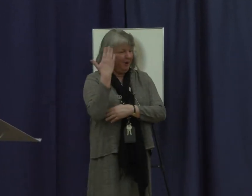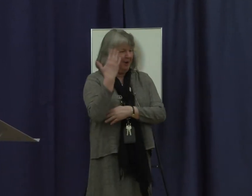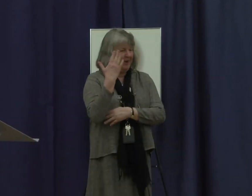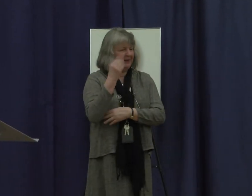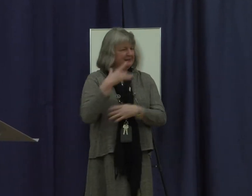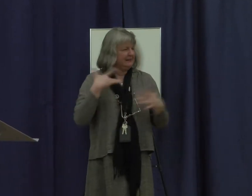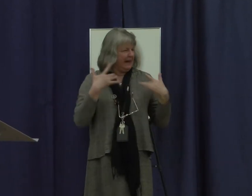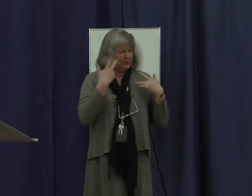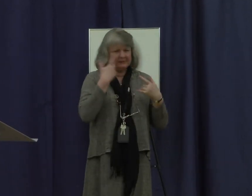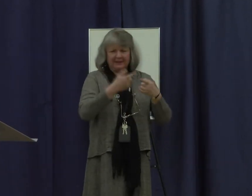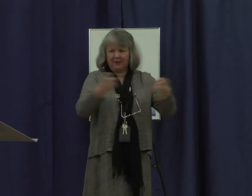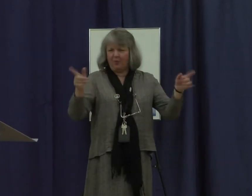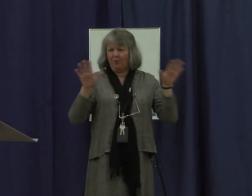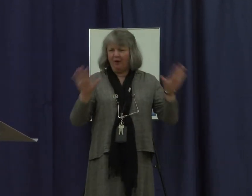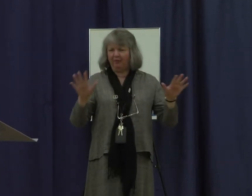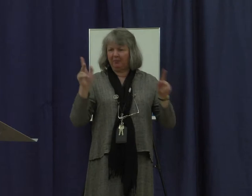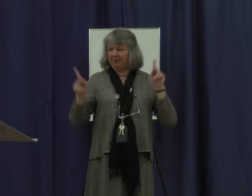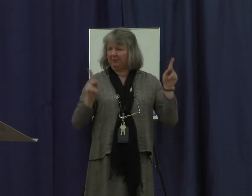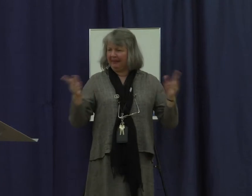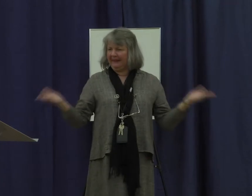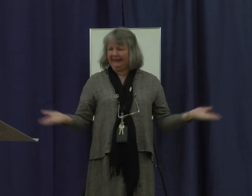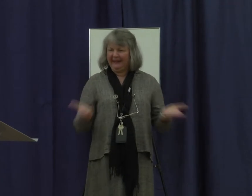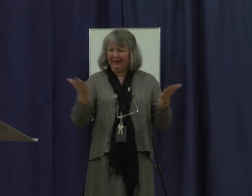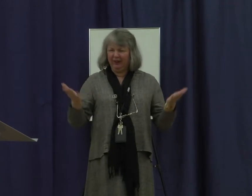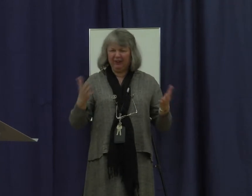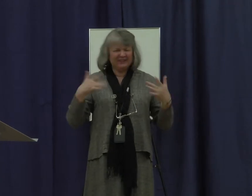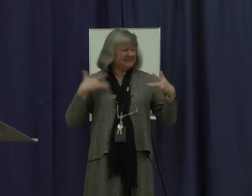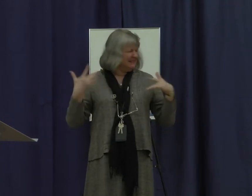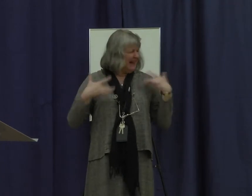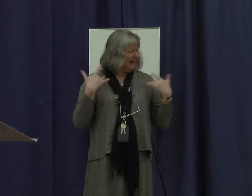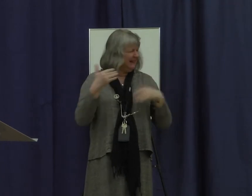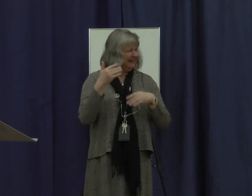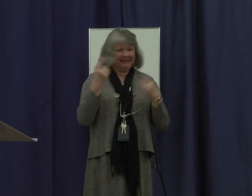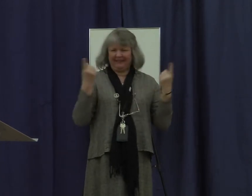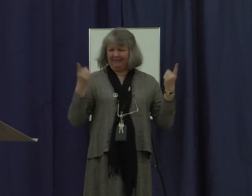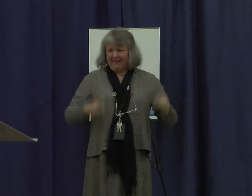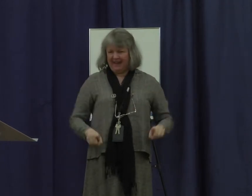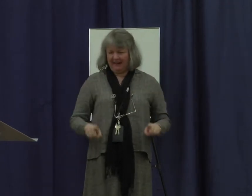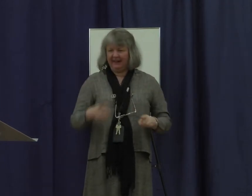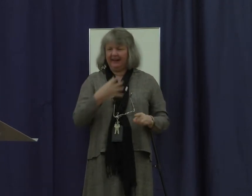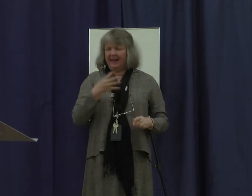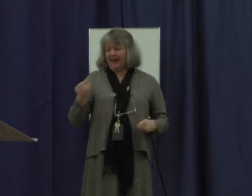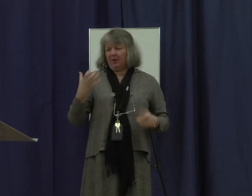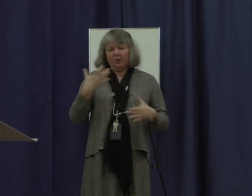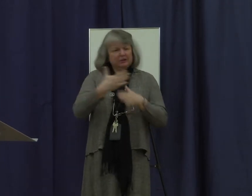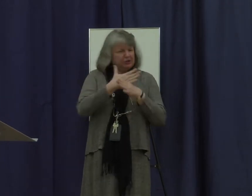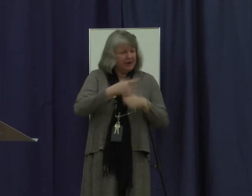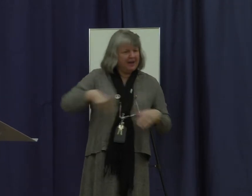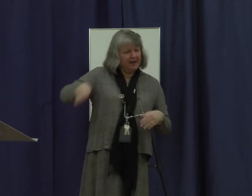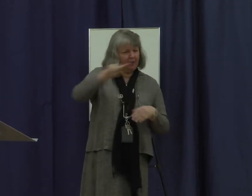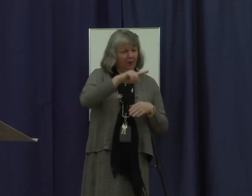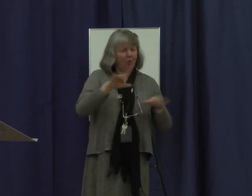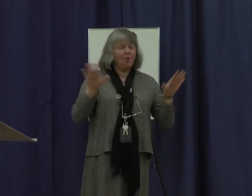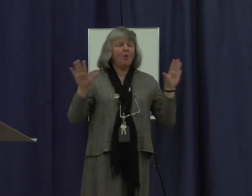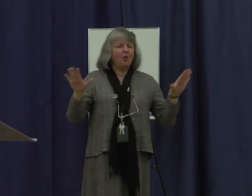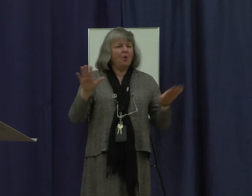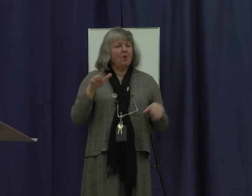Good morning, everyone. So exciting to see all of you here. It's really an exciting event today. I'd like to share with